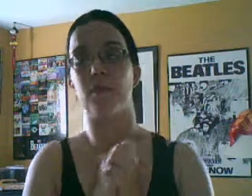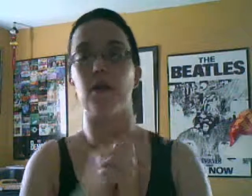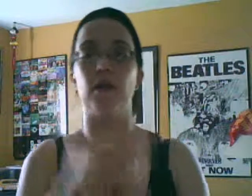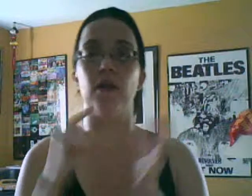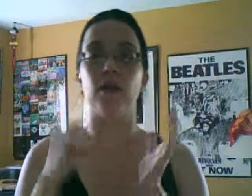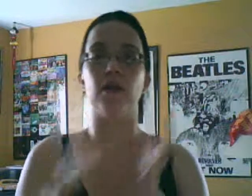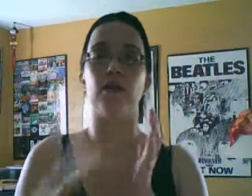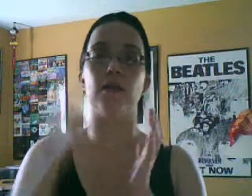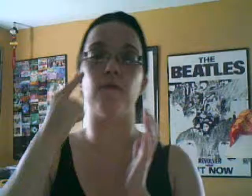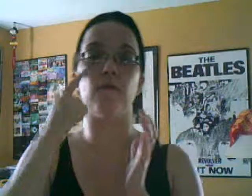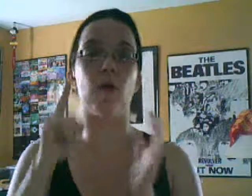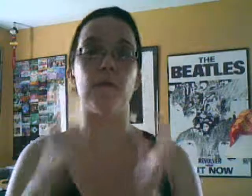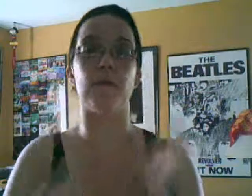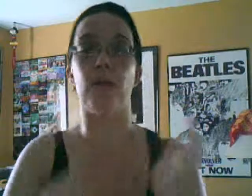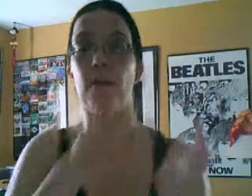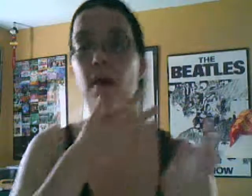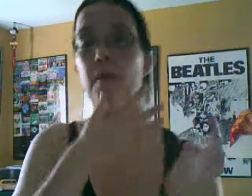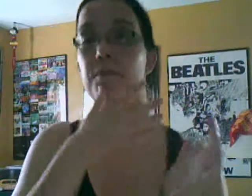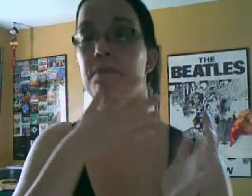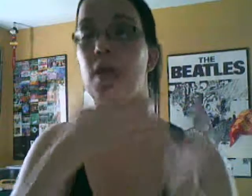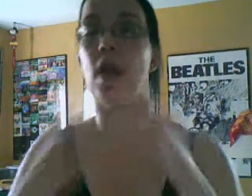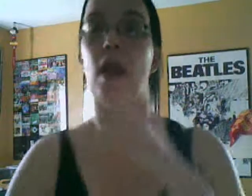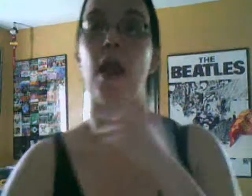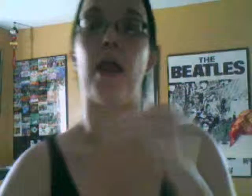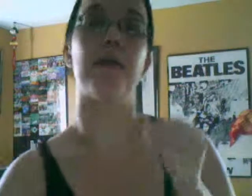Thank you for my mom and